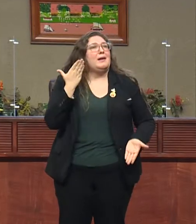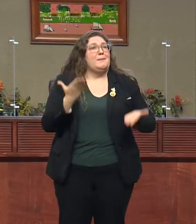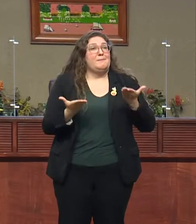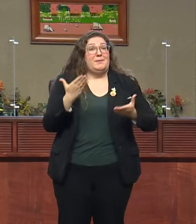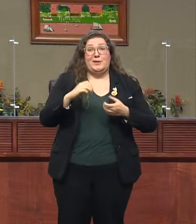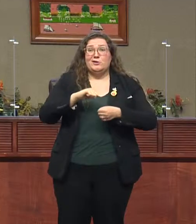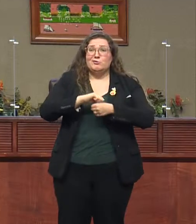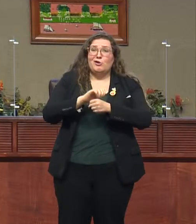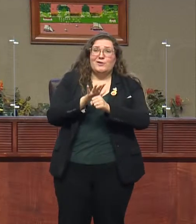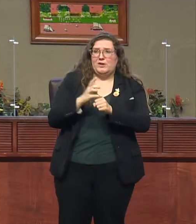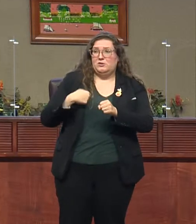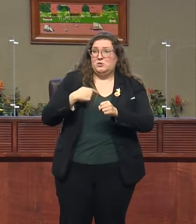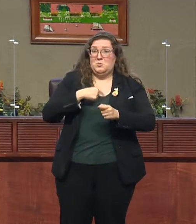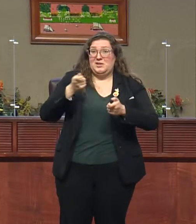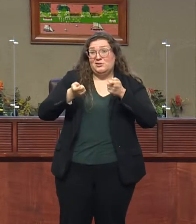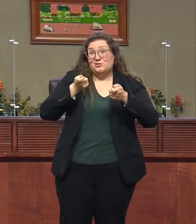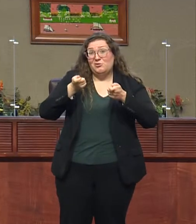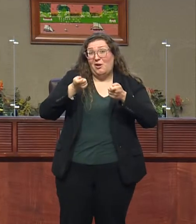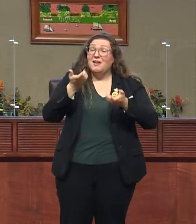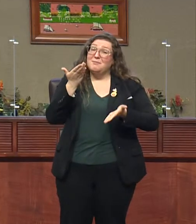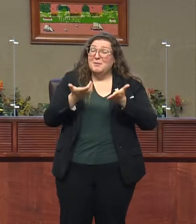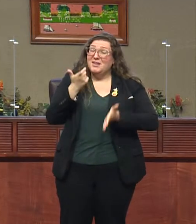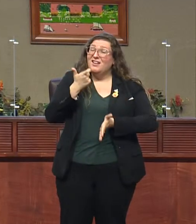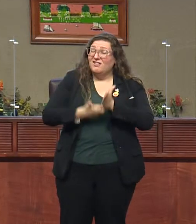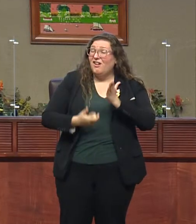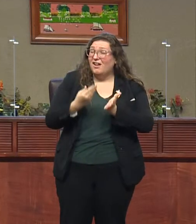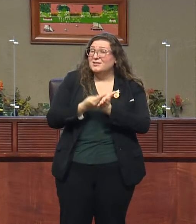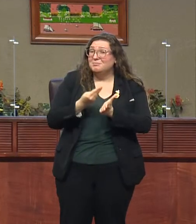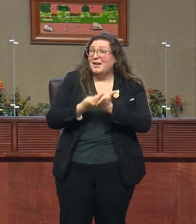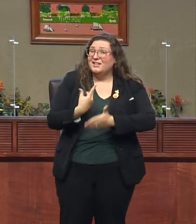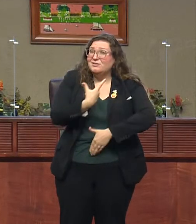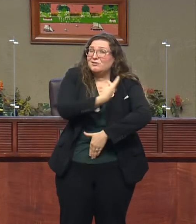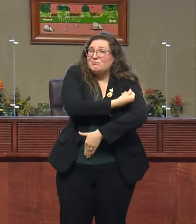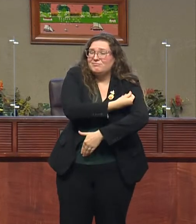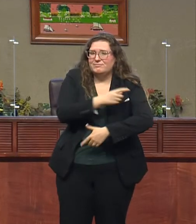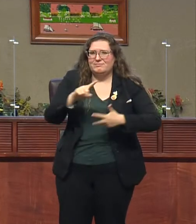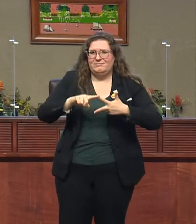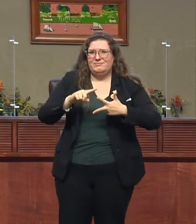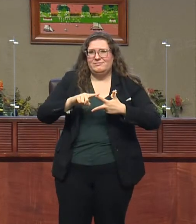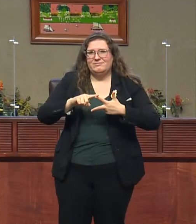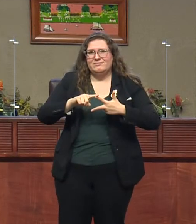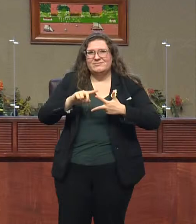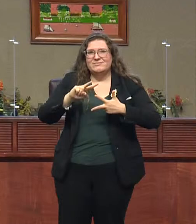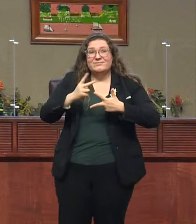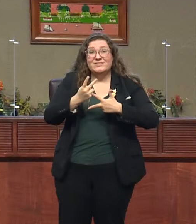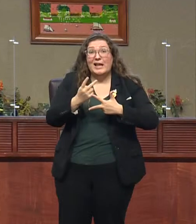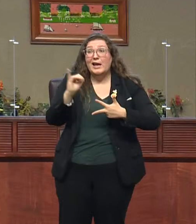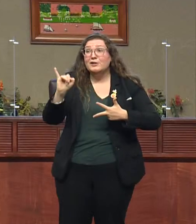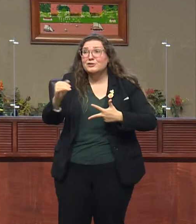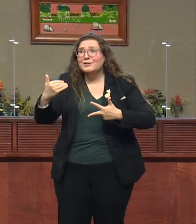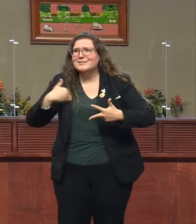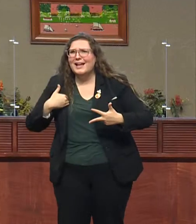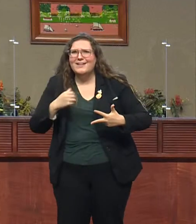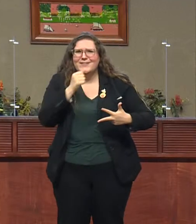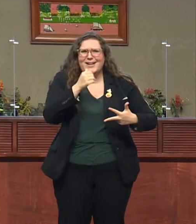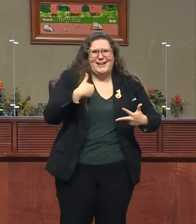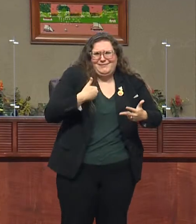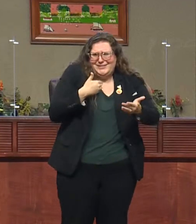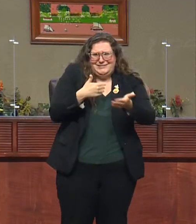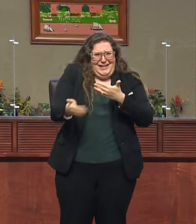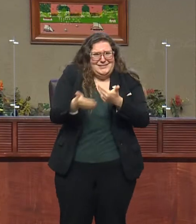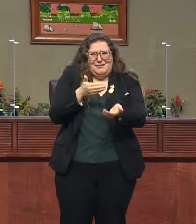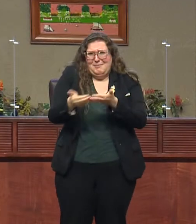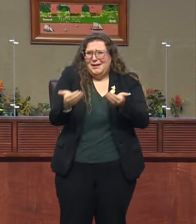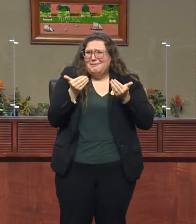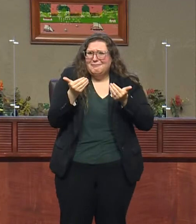is at some level of control. Second, it doesn't matter if you have insurance, don't have insurance. It doesn't matter anything. You can